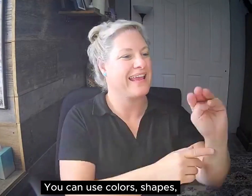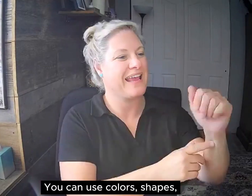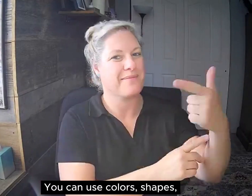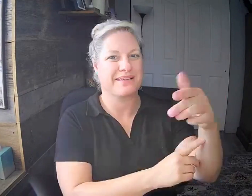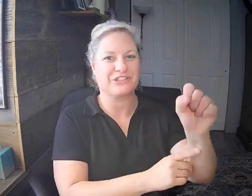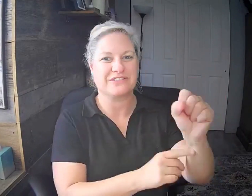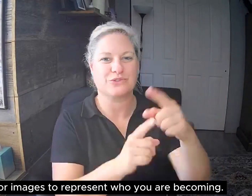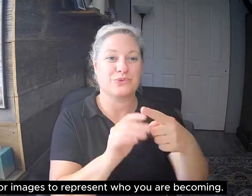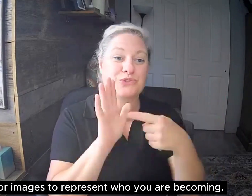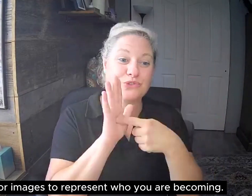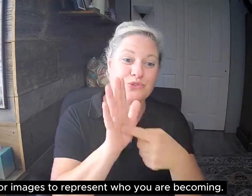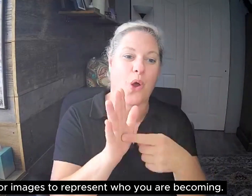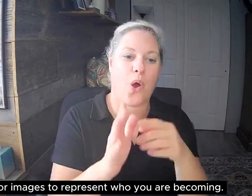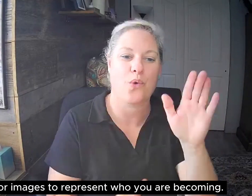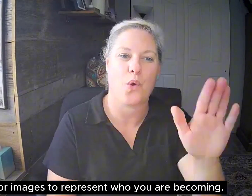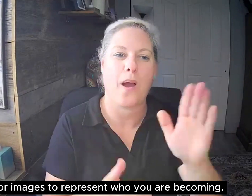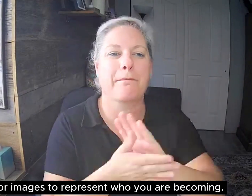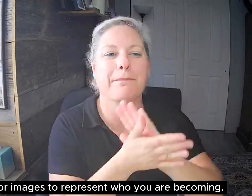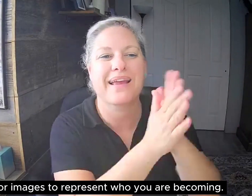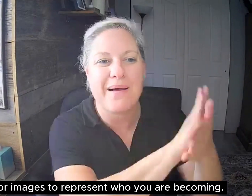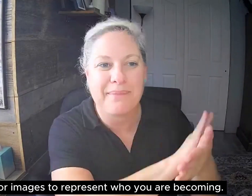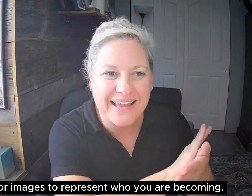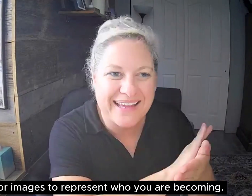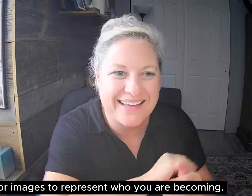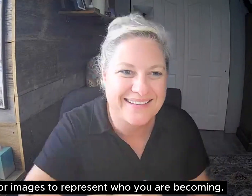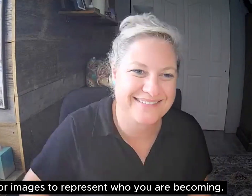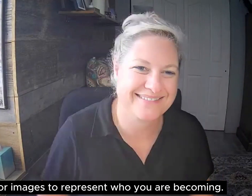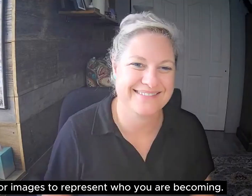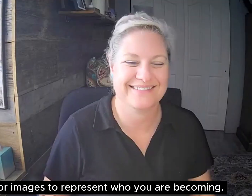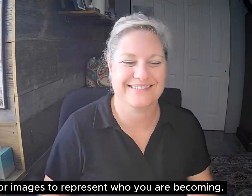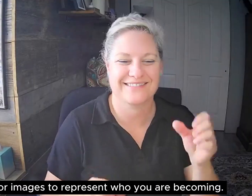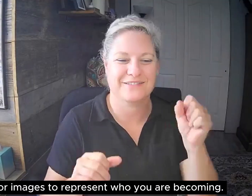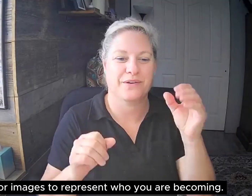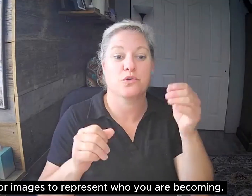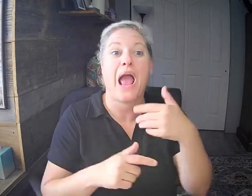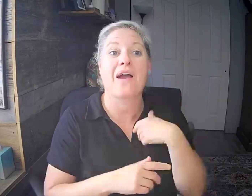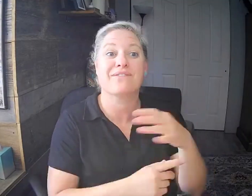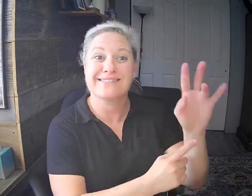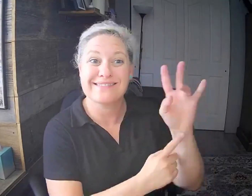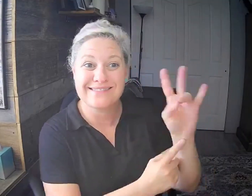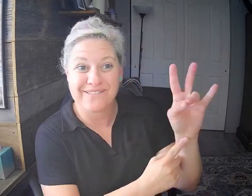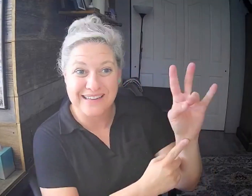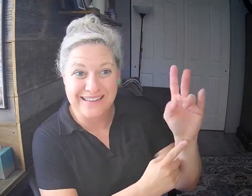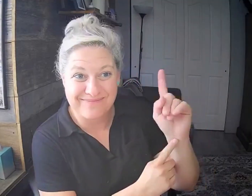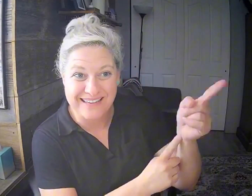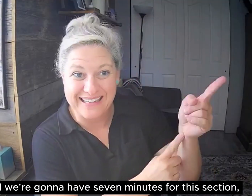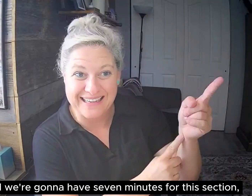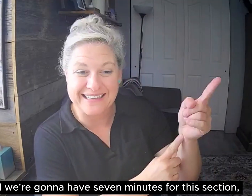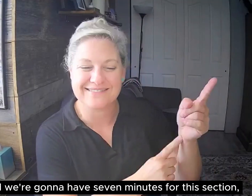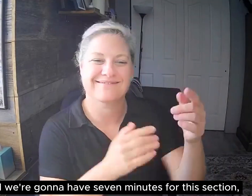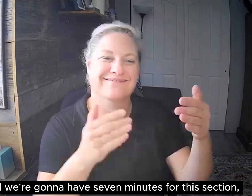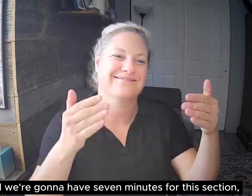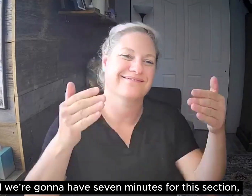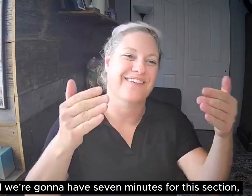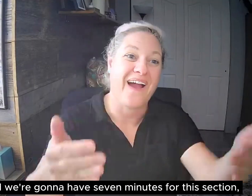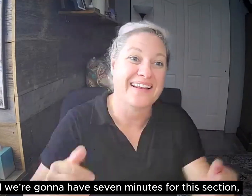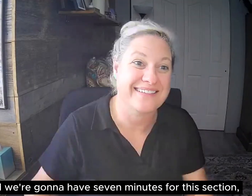shapes, or images to represent who you are becoming. And we're going to have 7 minutes for